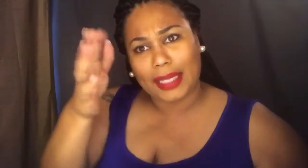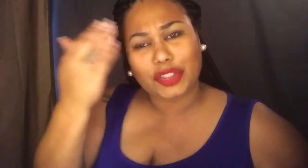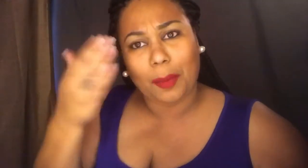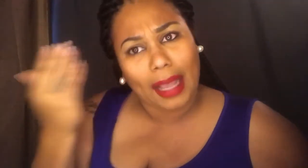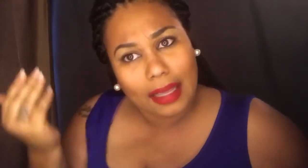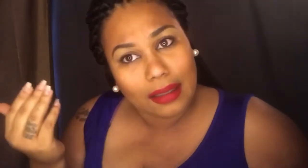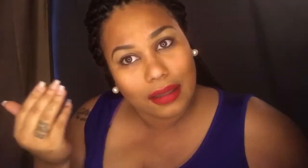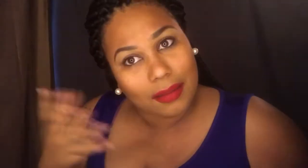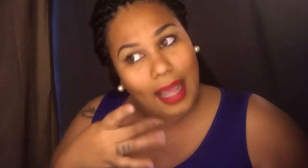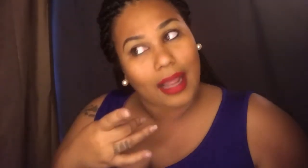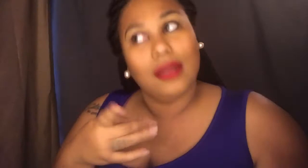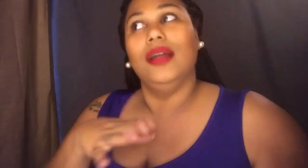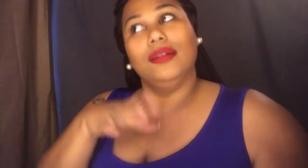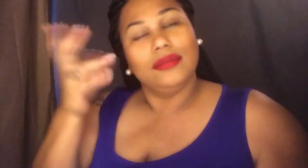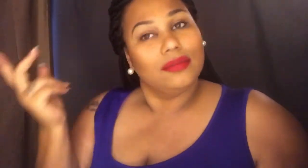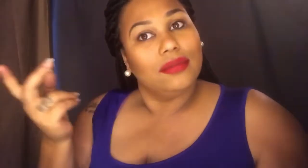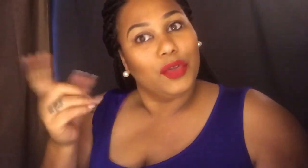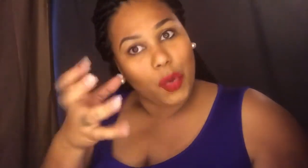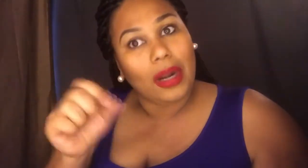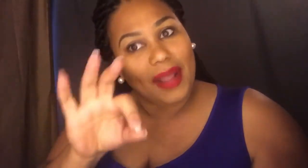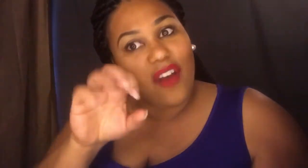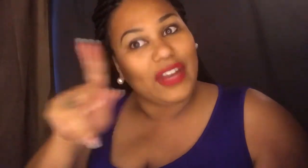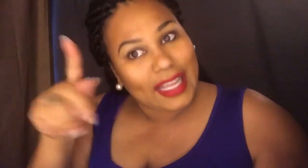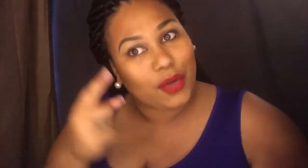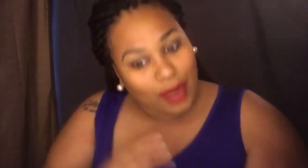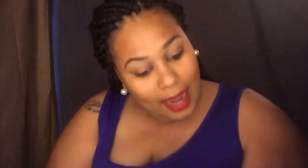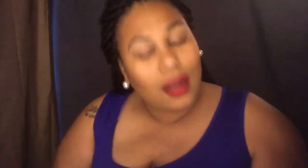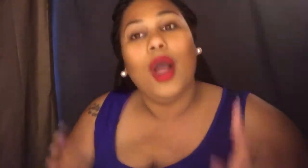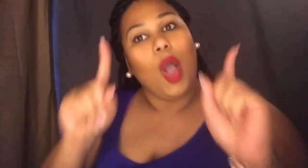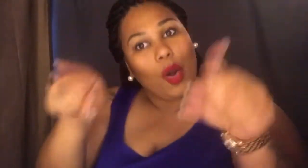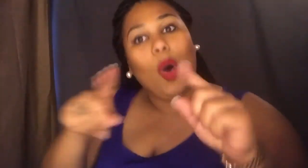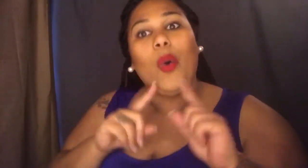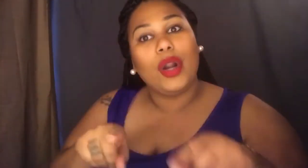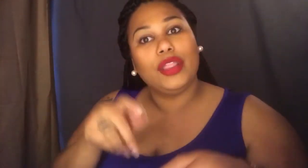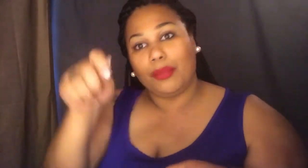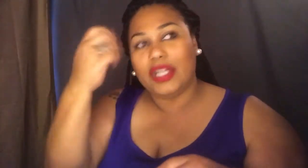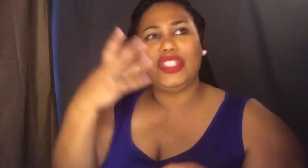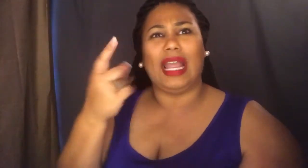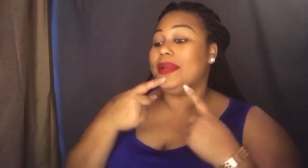your makeup. Like, you want to be on fleek, right? Go order the brushes. That being